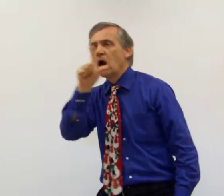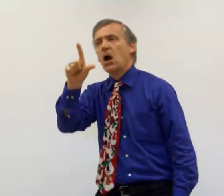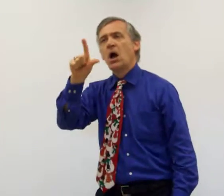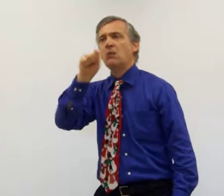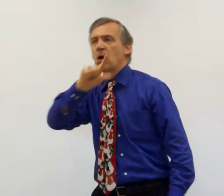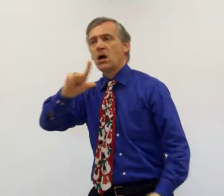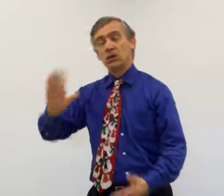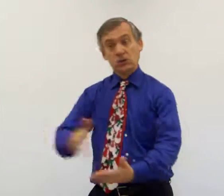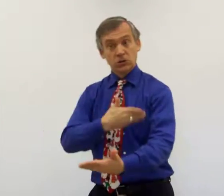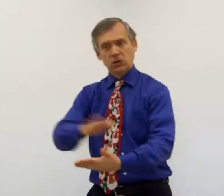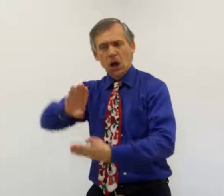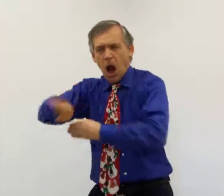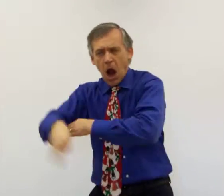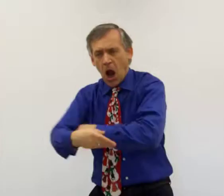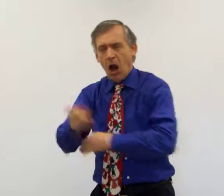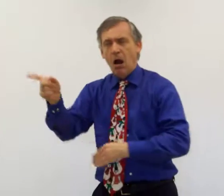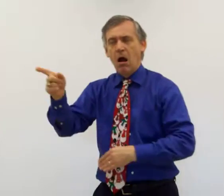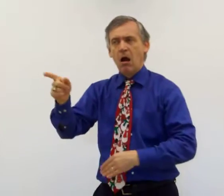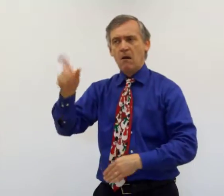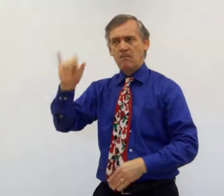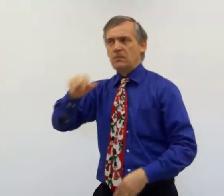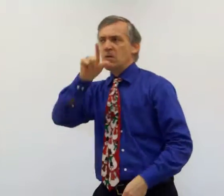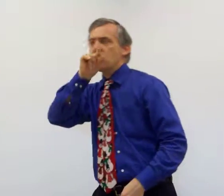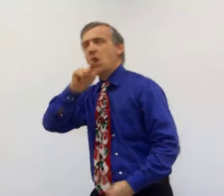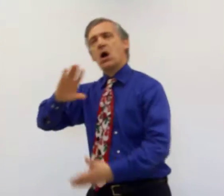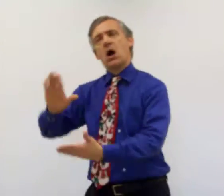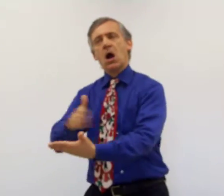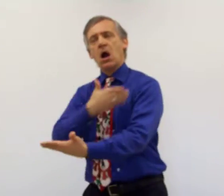hidden place singing of his lost Eurydice.